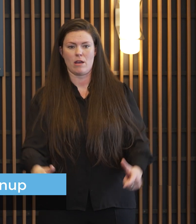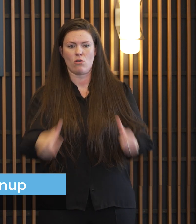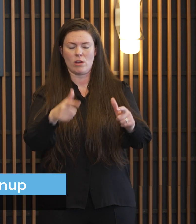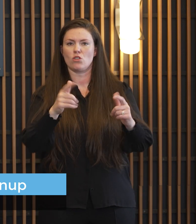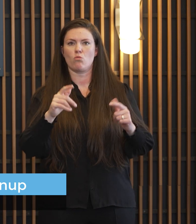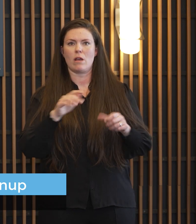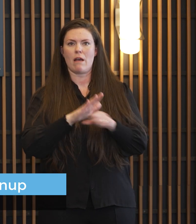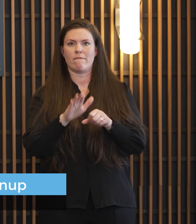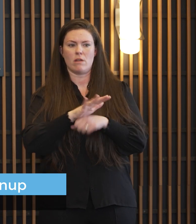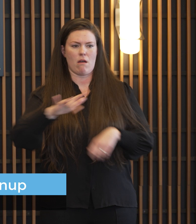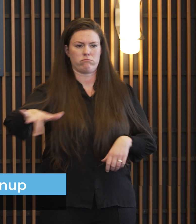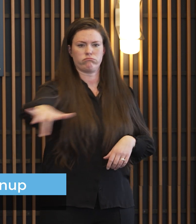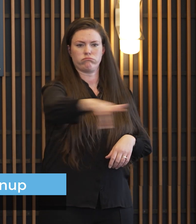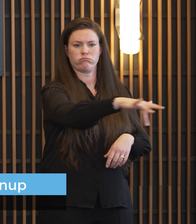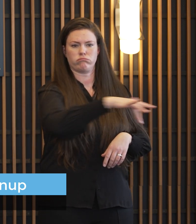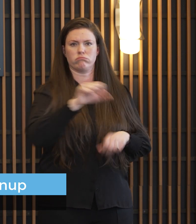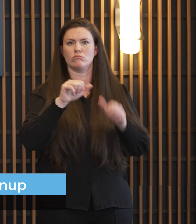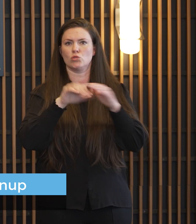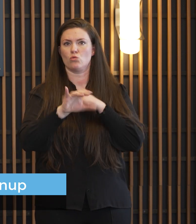i'll turn it back over to the mayor